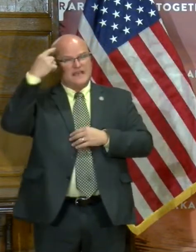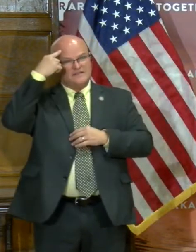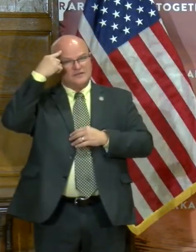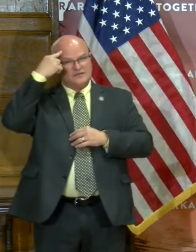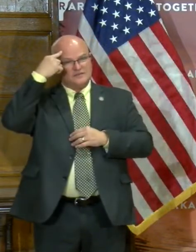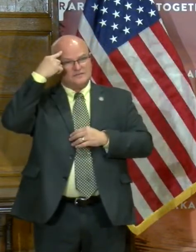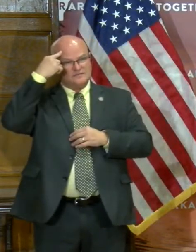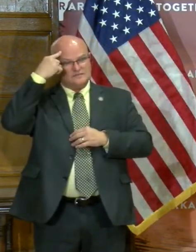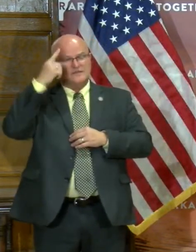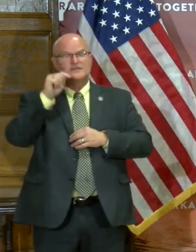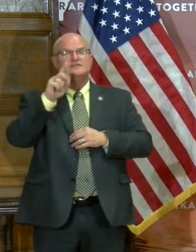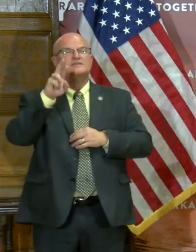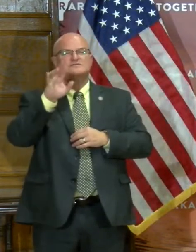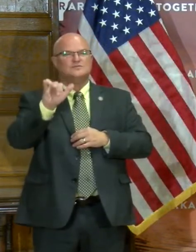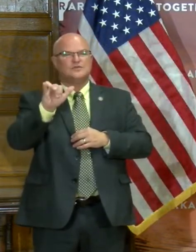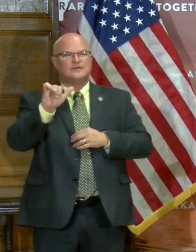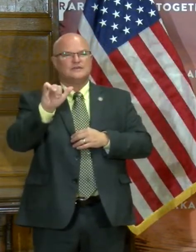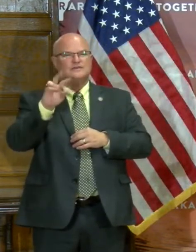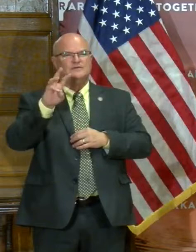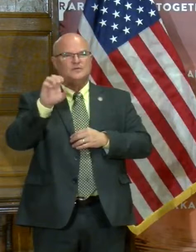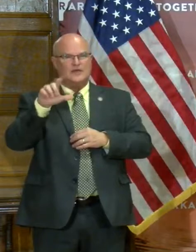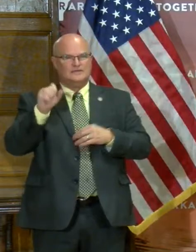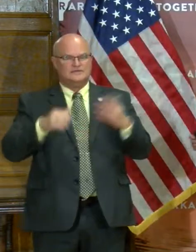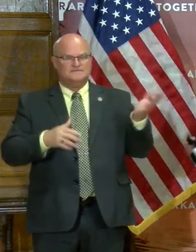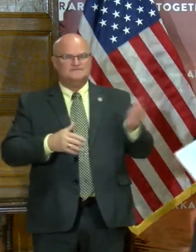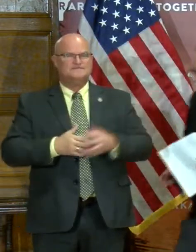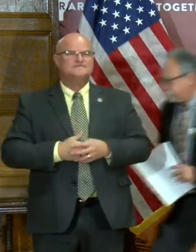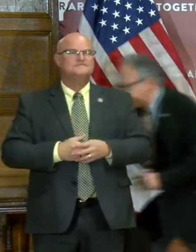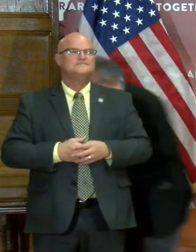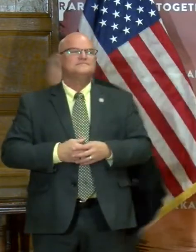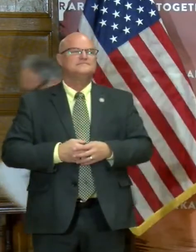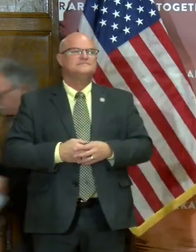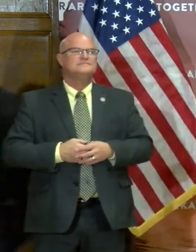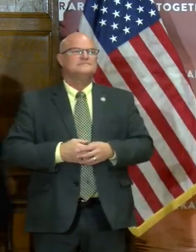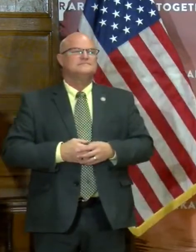governor, to Troy Wells.